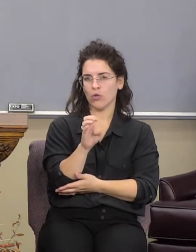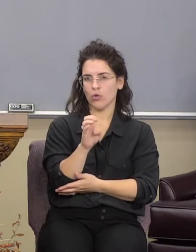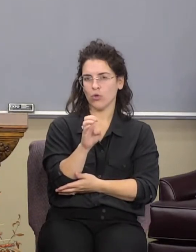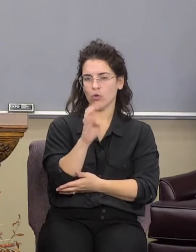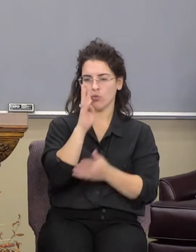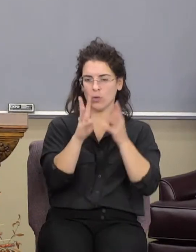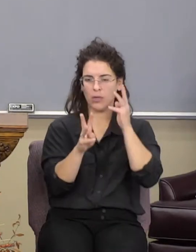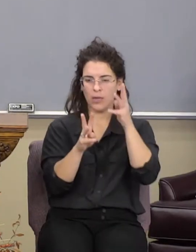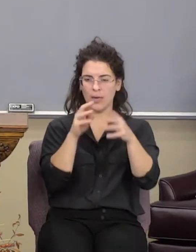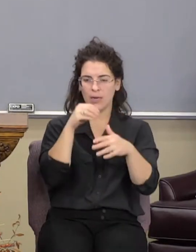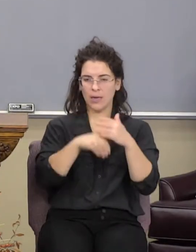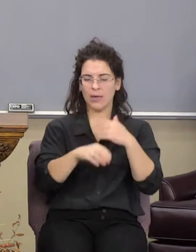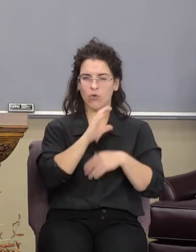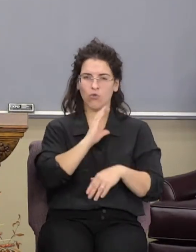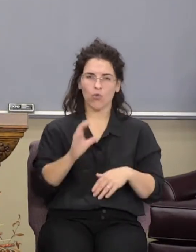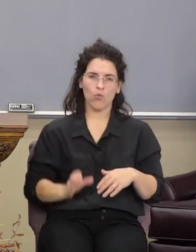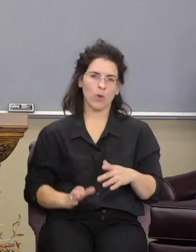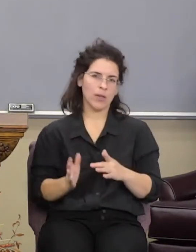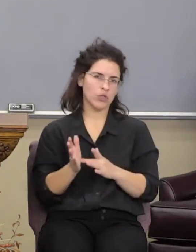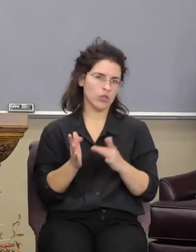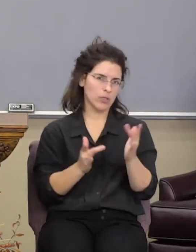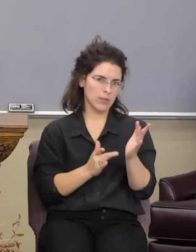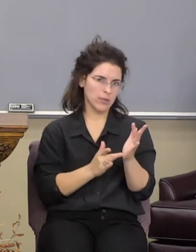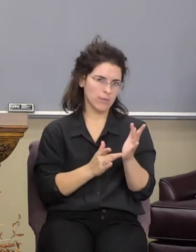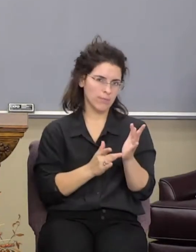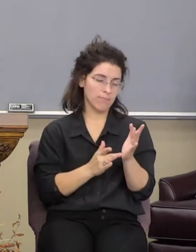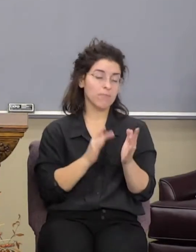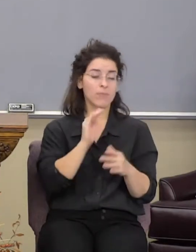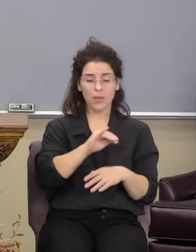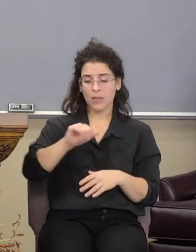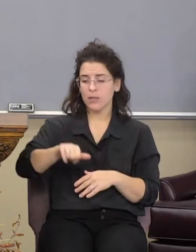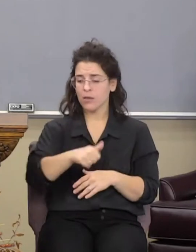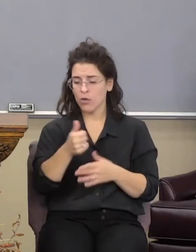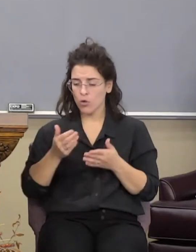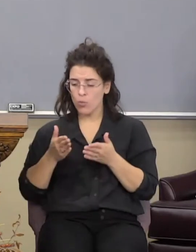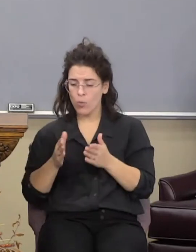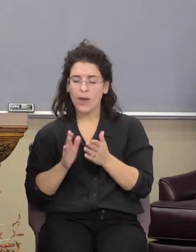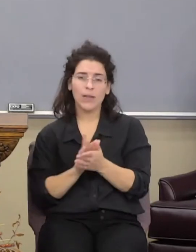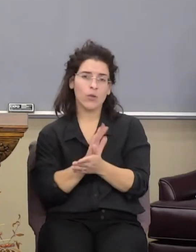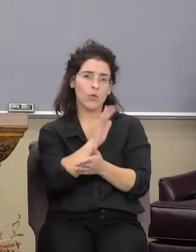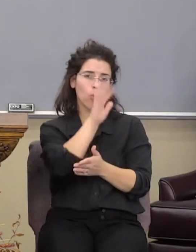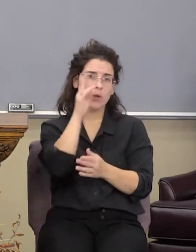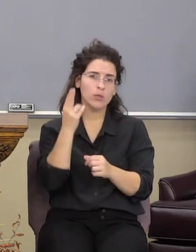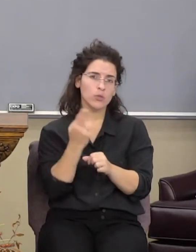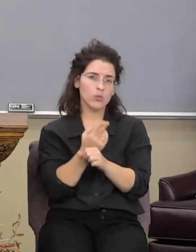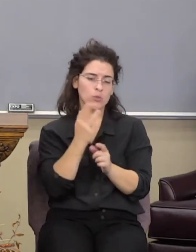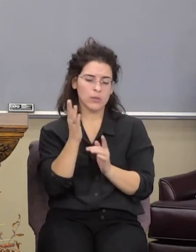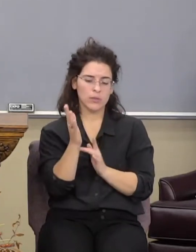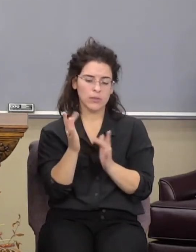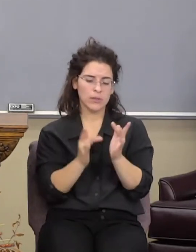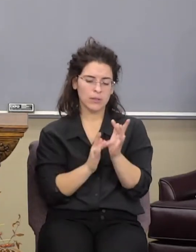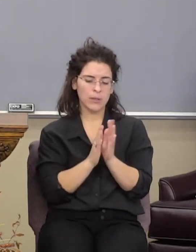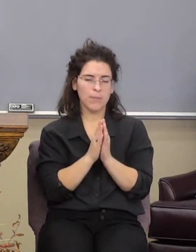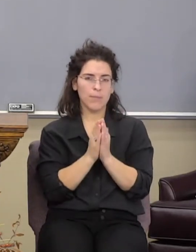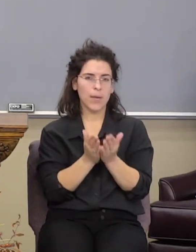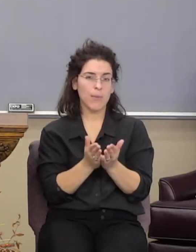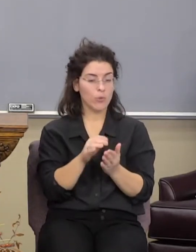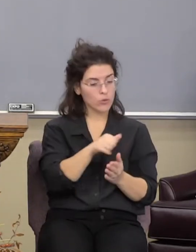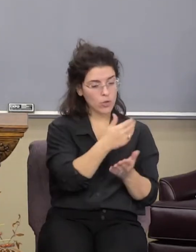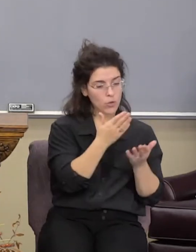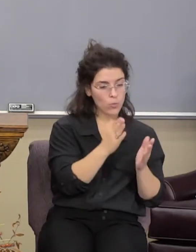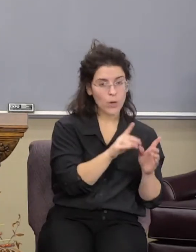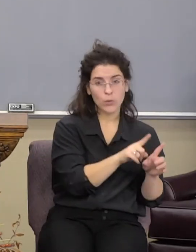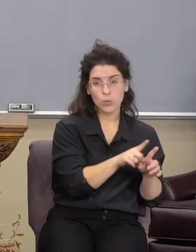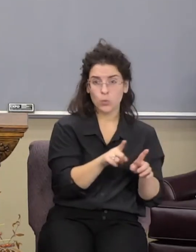So that's another way in which glory is used in the Bible. There's another way in which glory is used in the